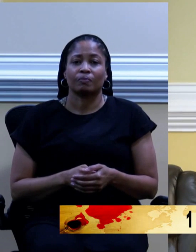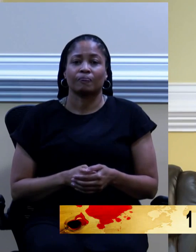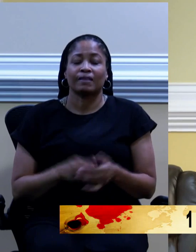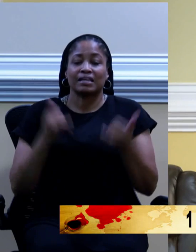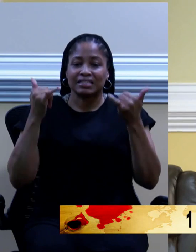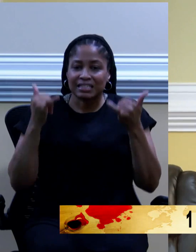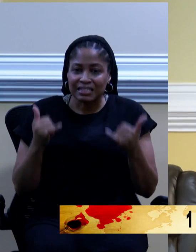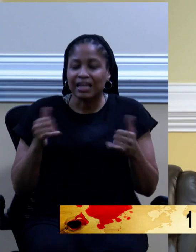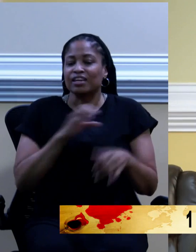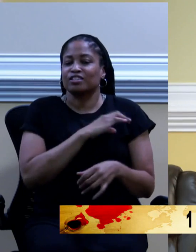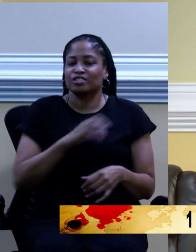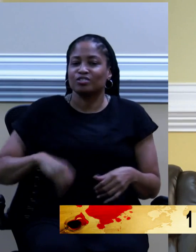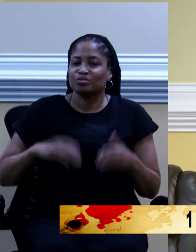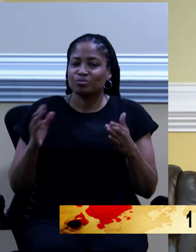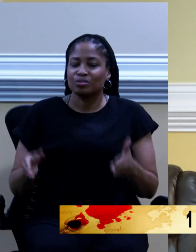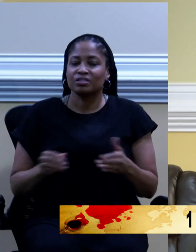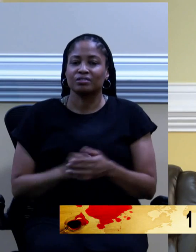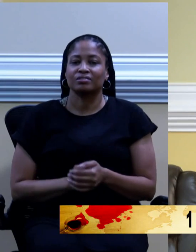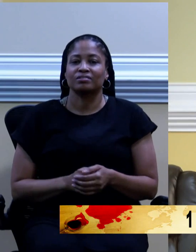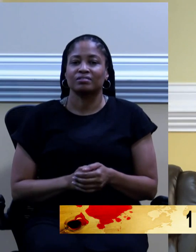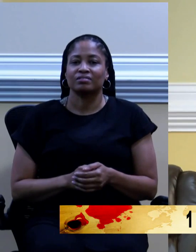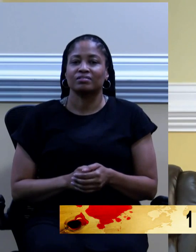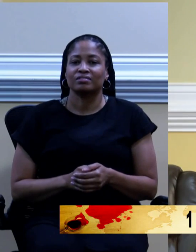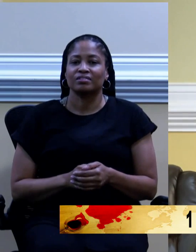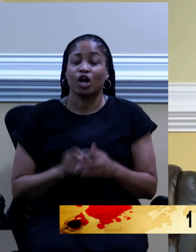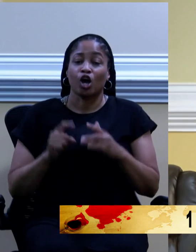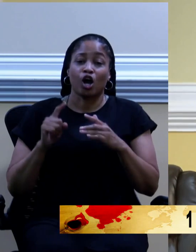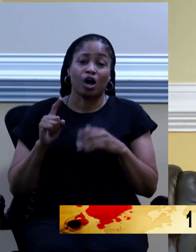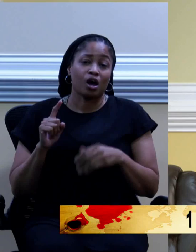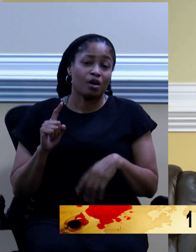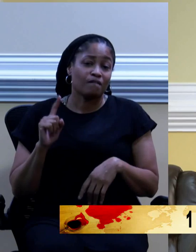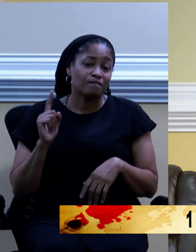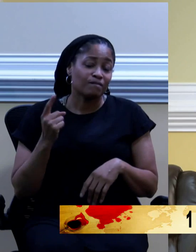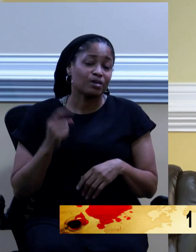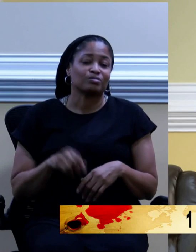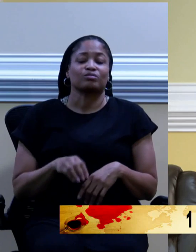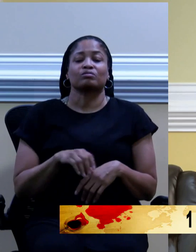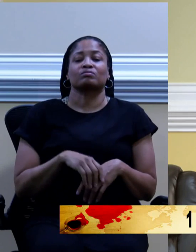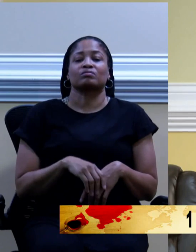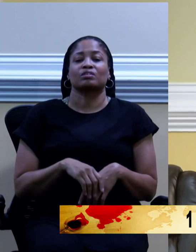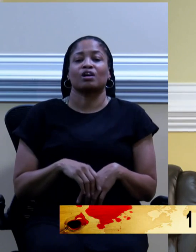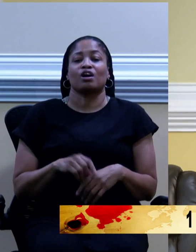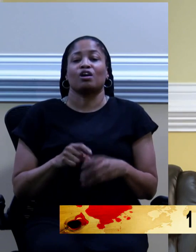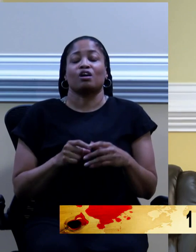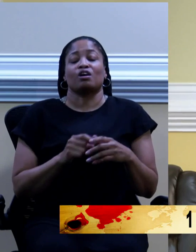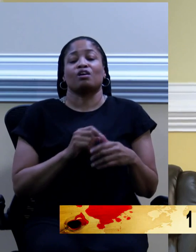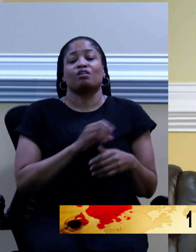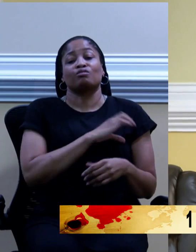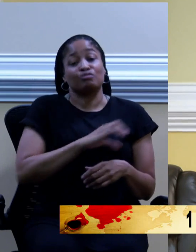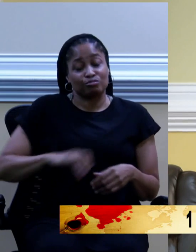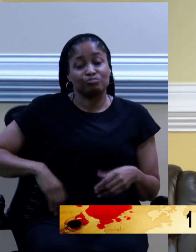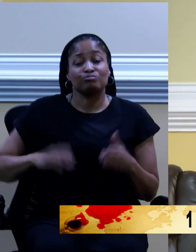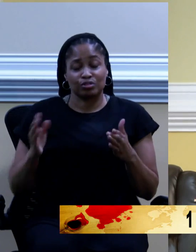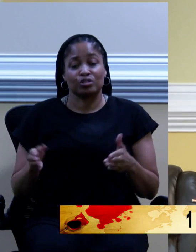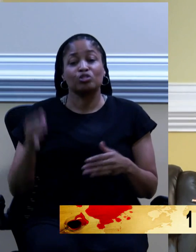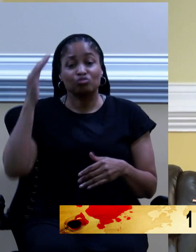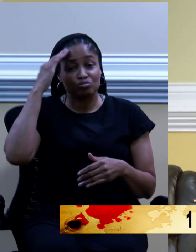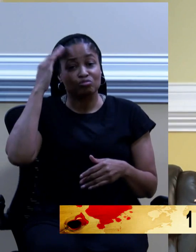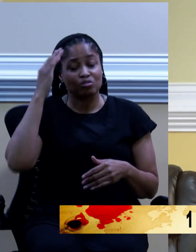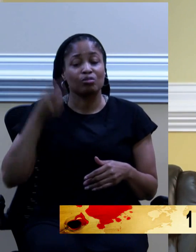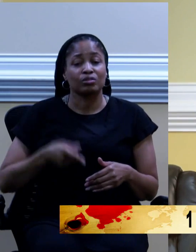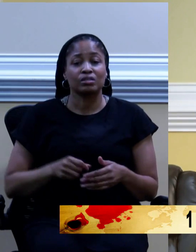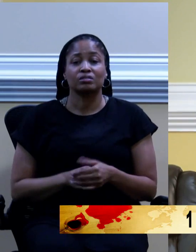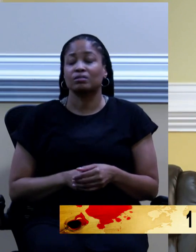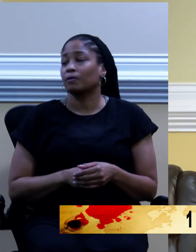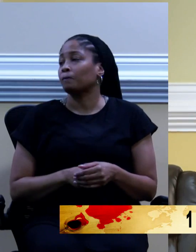Because the original Christians know this. 1 Corinthians chapter 5. 1 Corinthians chapter 5. And we're going to